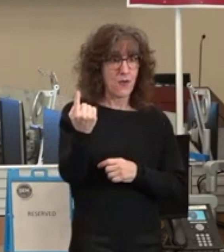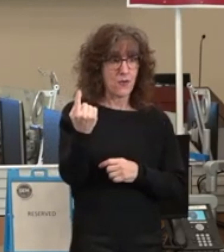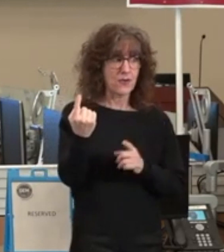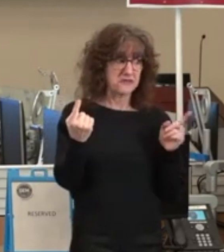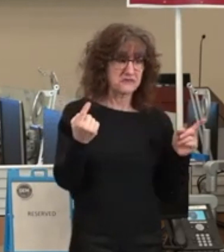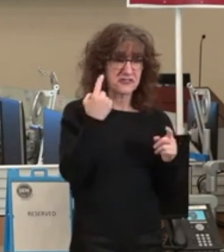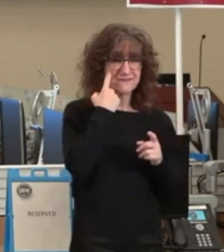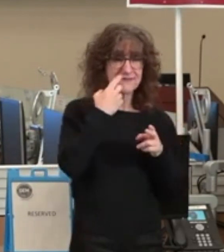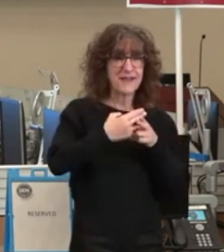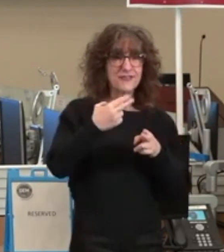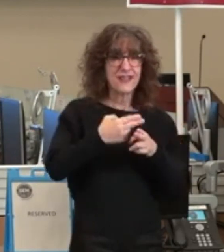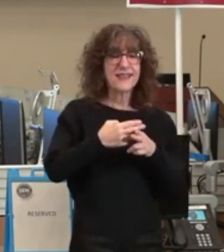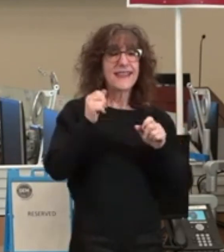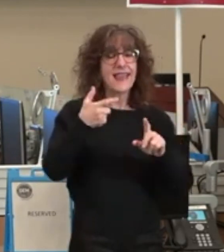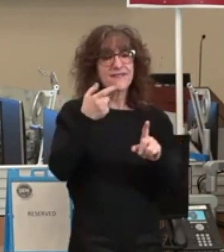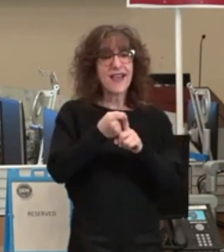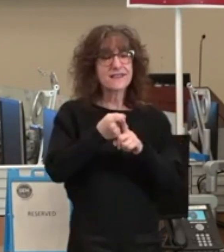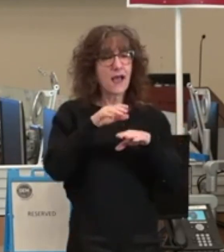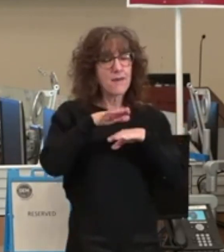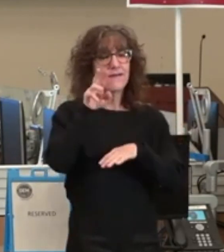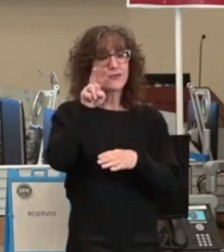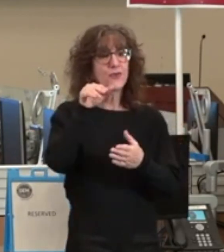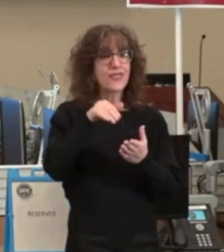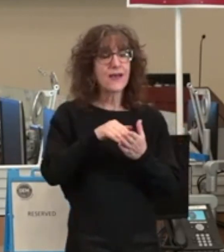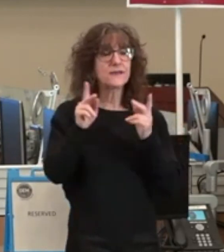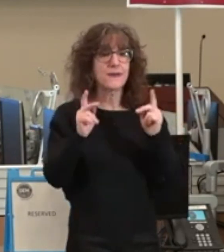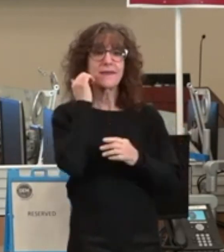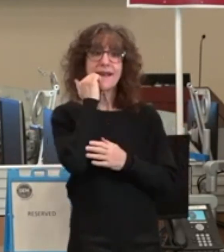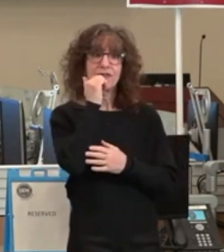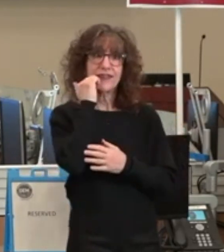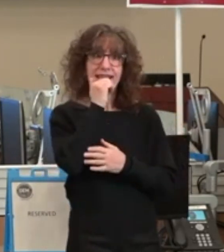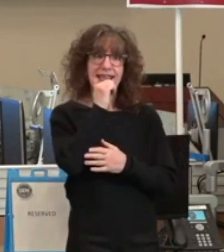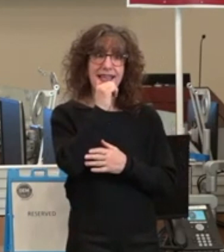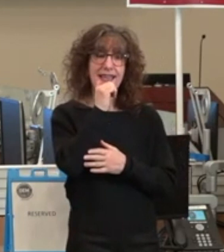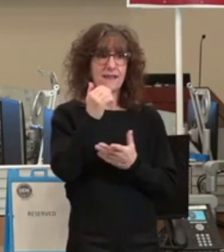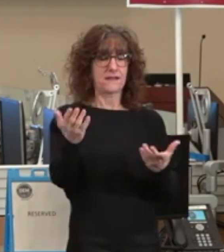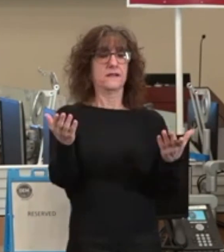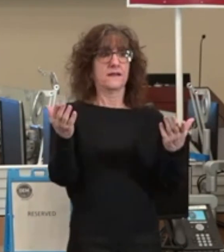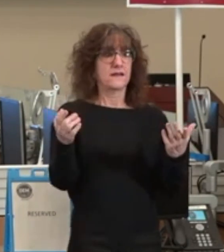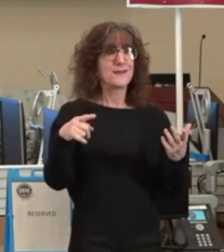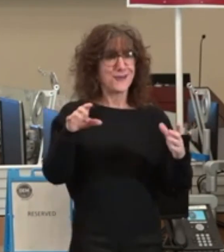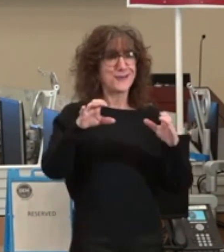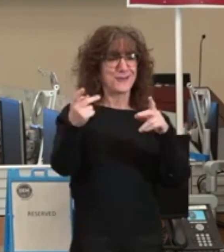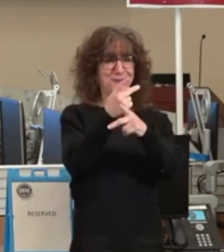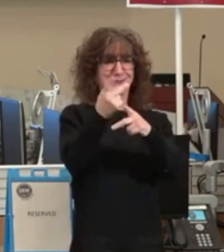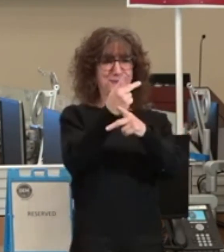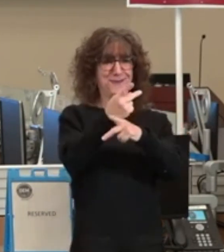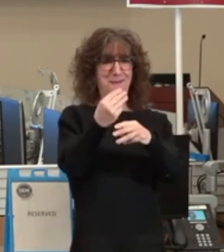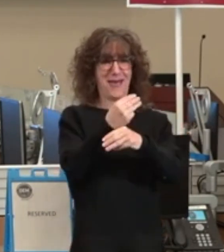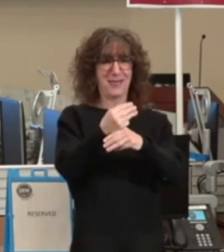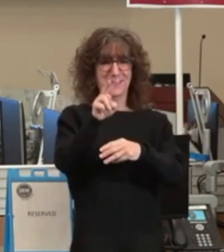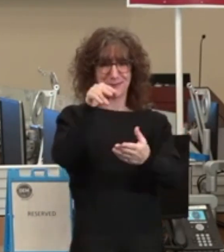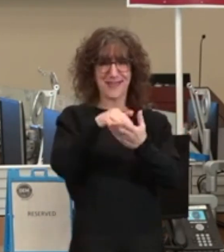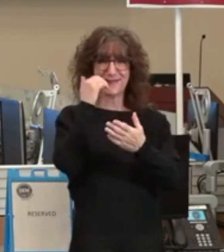county executive mentioned earlier, is able to vaccinate more than 2,000 people a day. So you can do the numbers in your head.